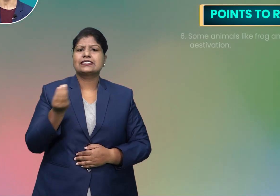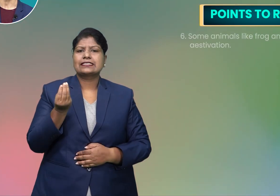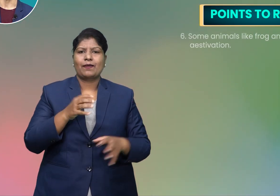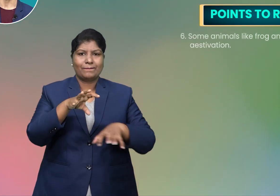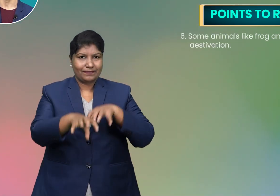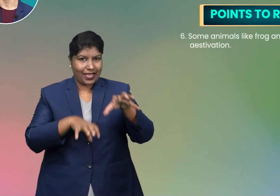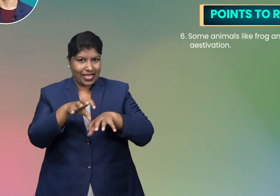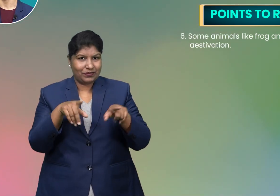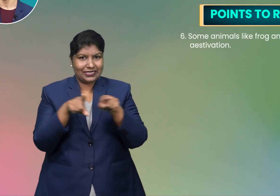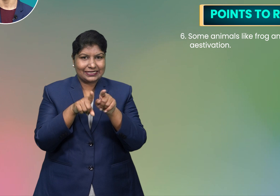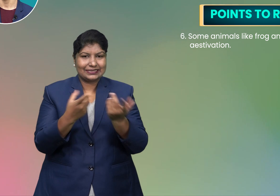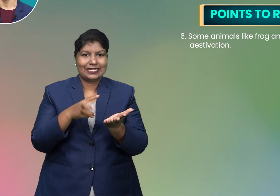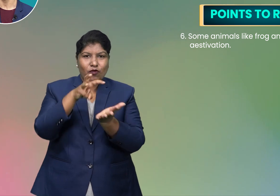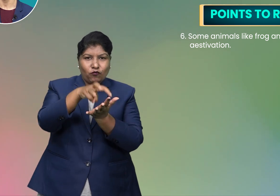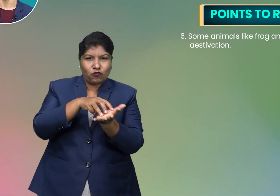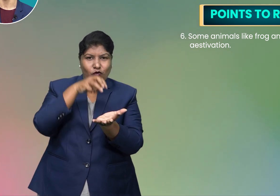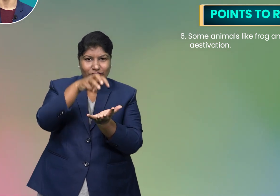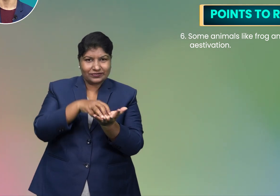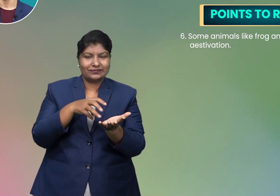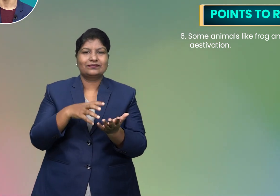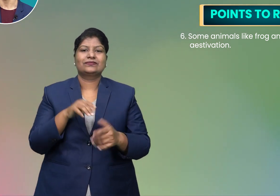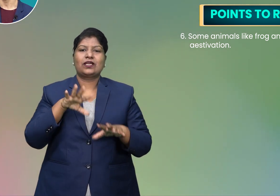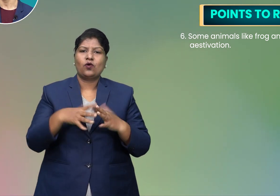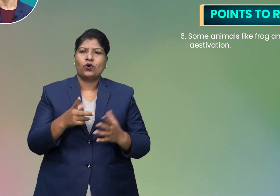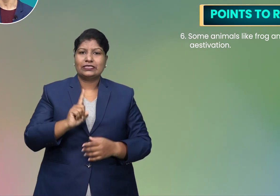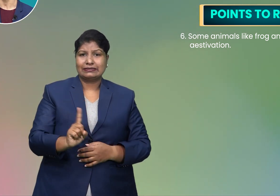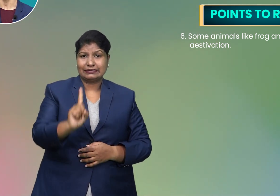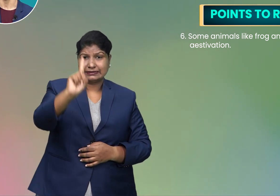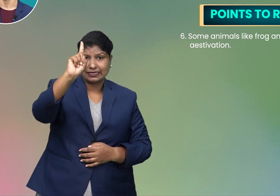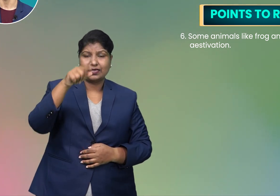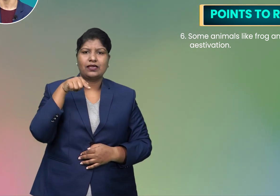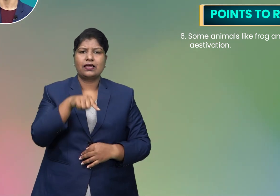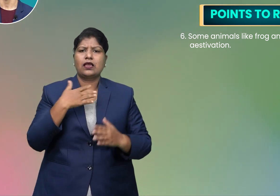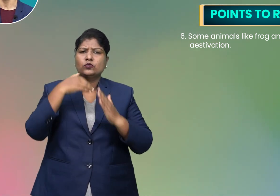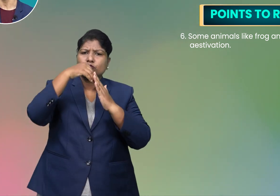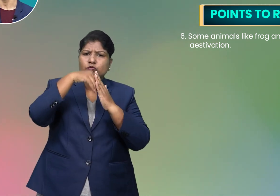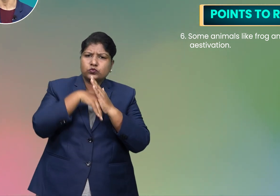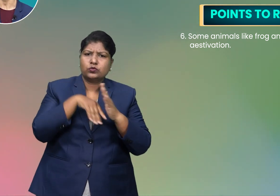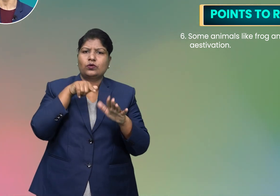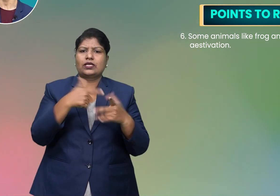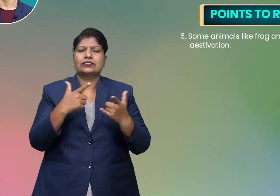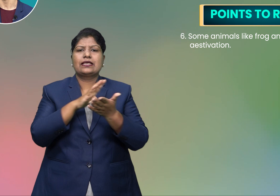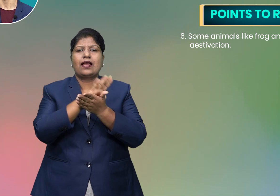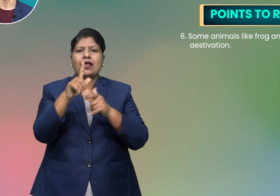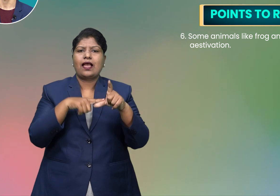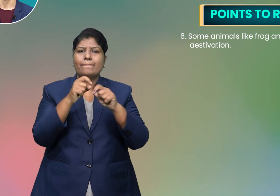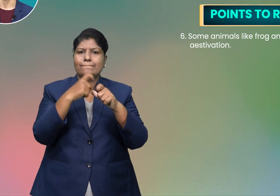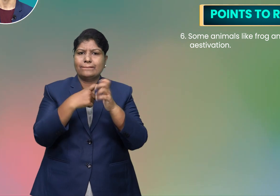Some animals like frog and lizard undergo hibernation and